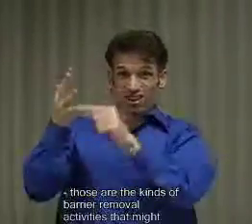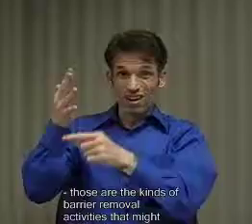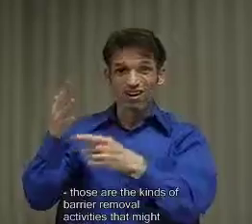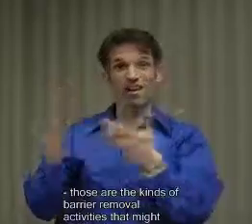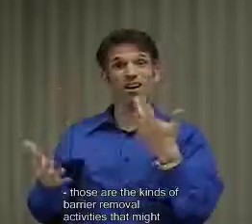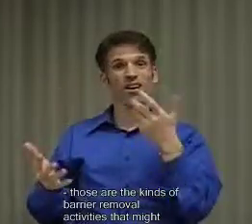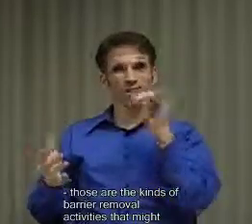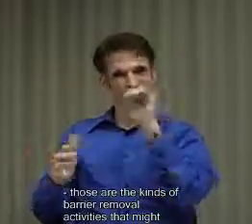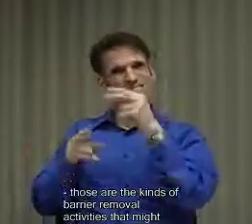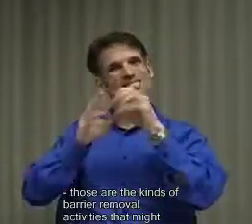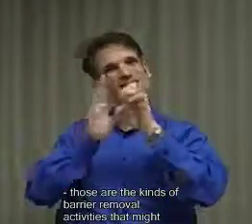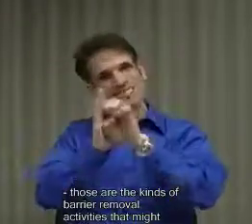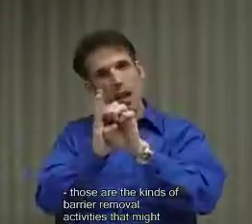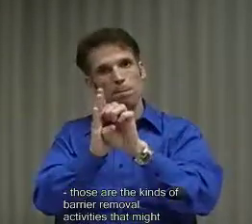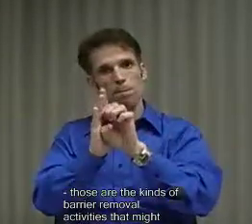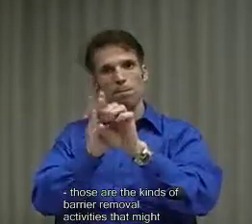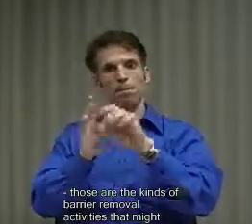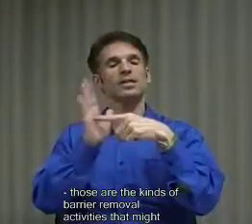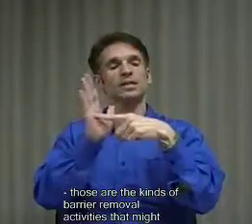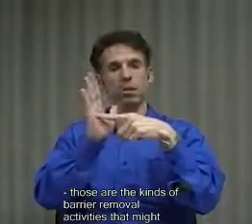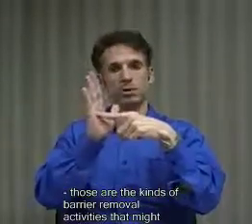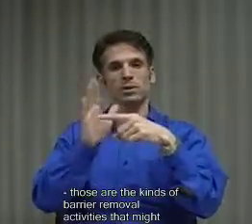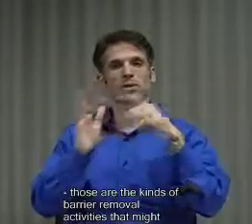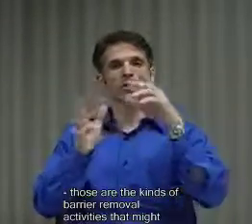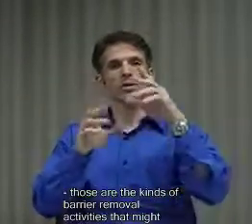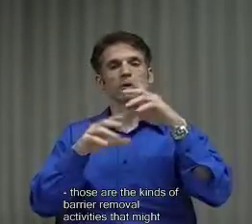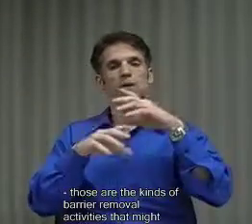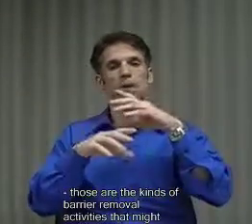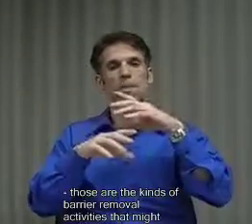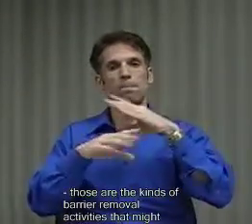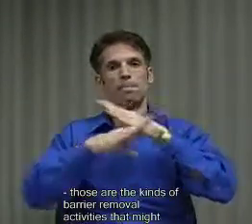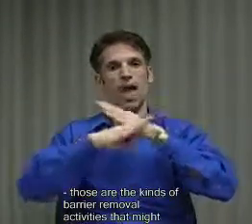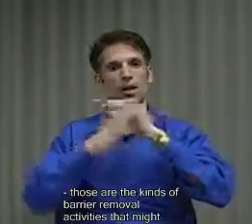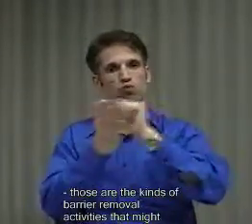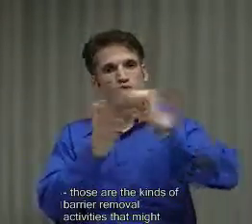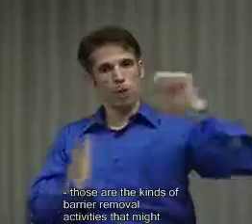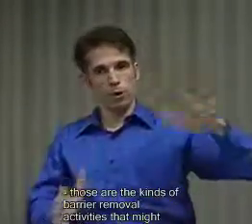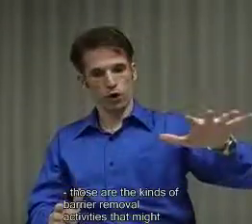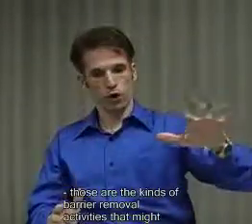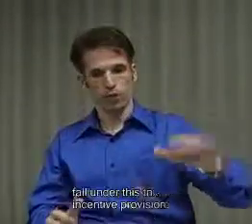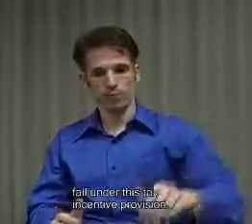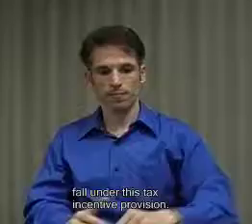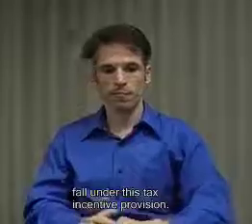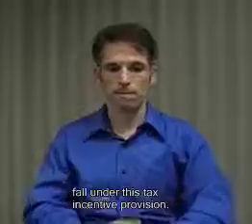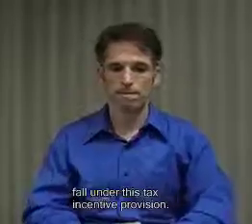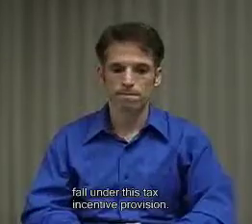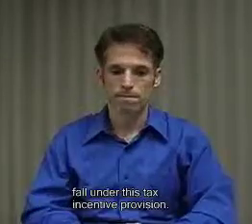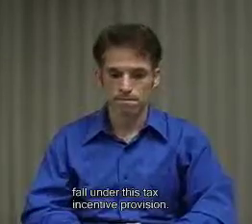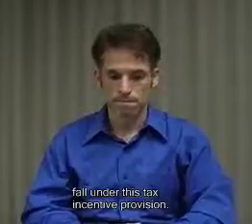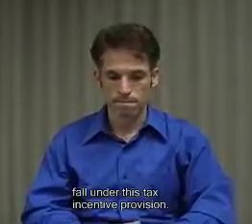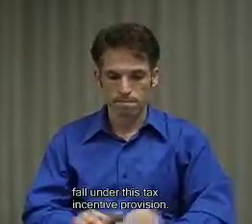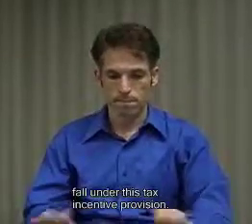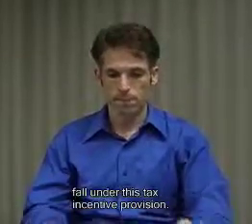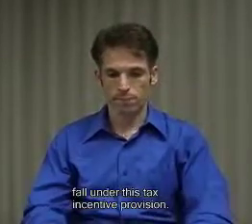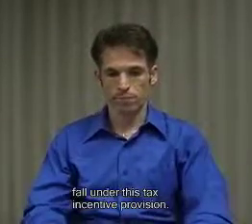those are the kinds of barrier removal activities that might fall under this tax incentive